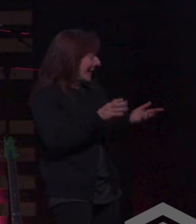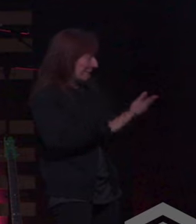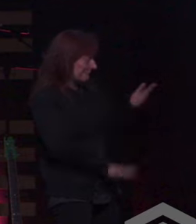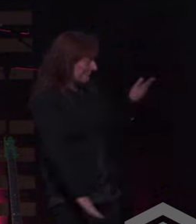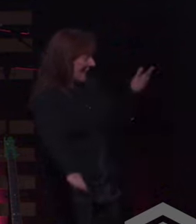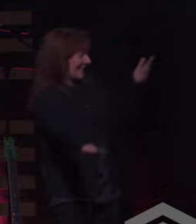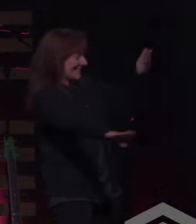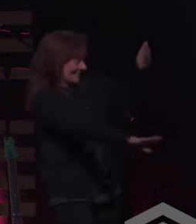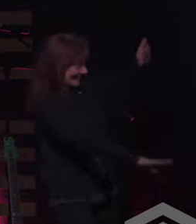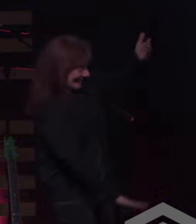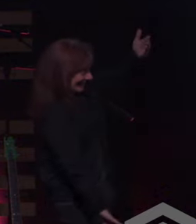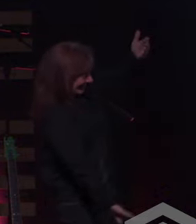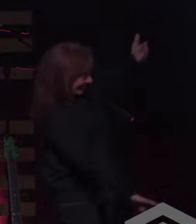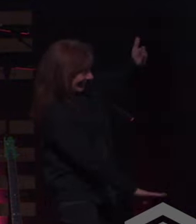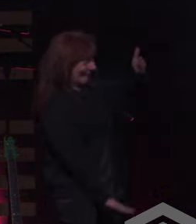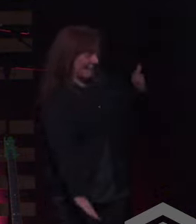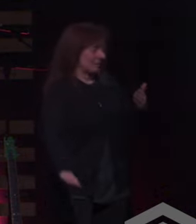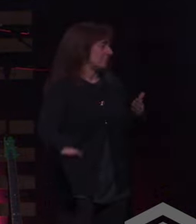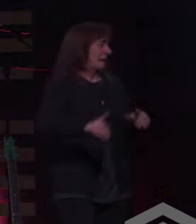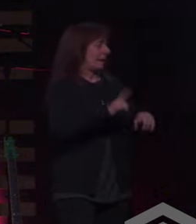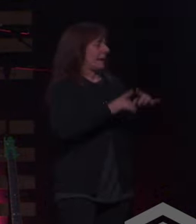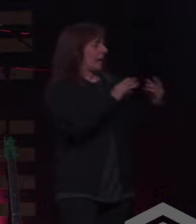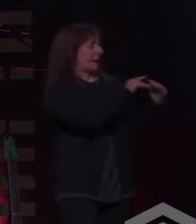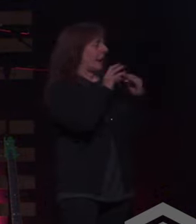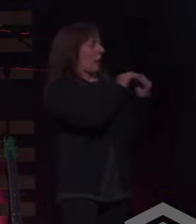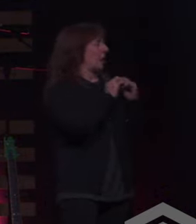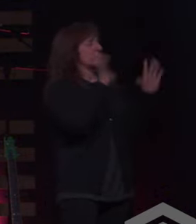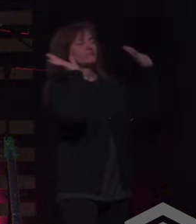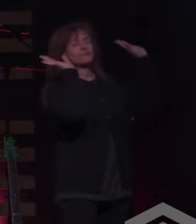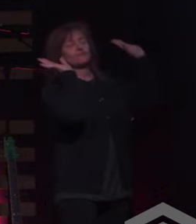Basic incompatibility.